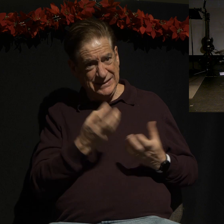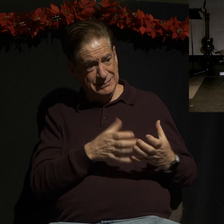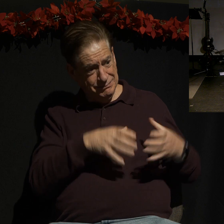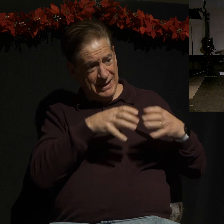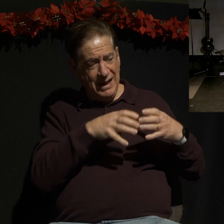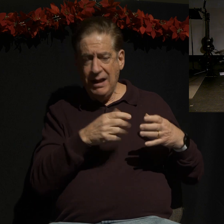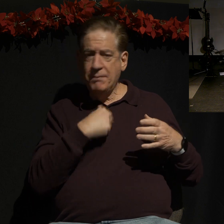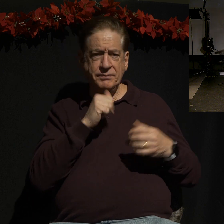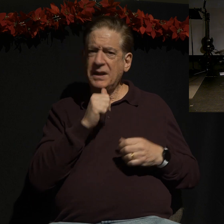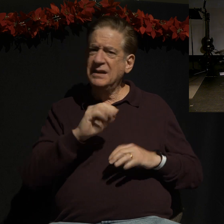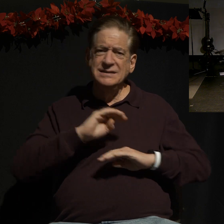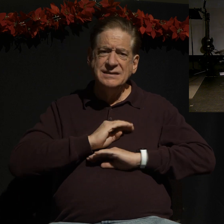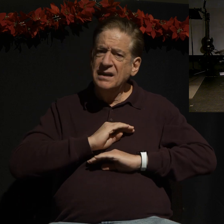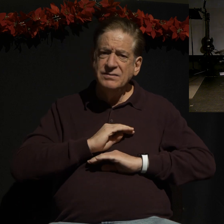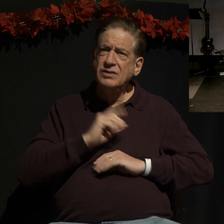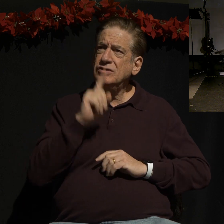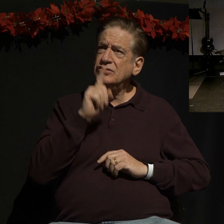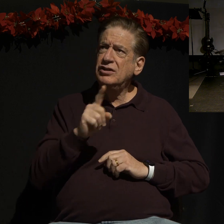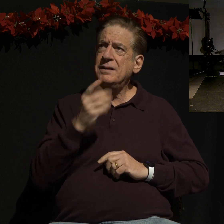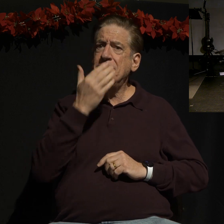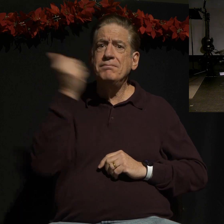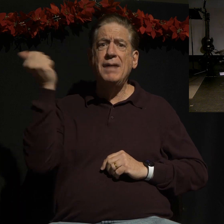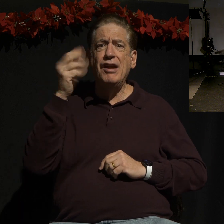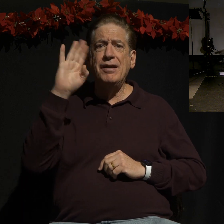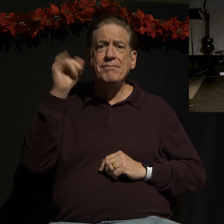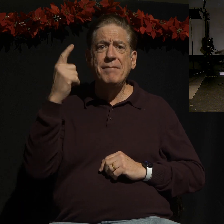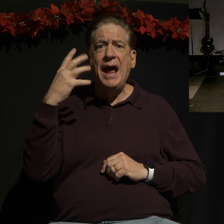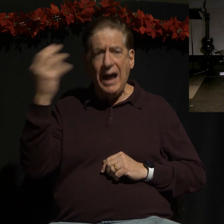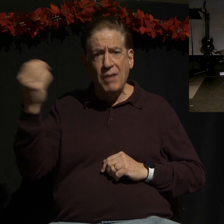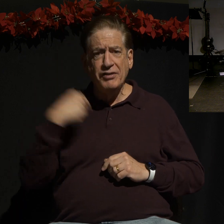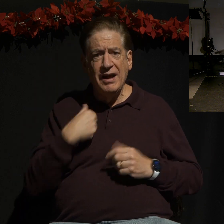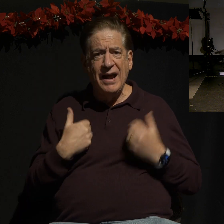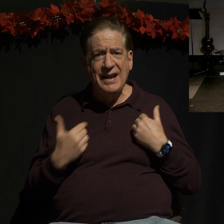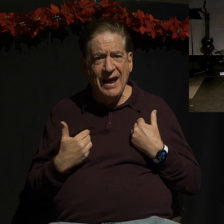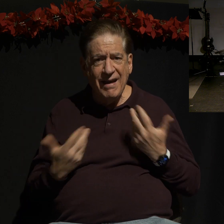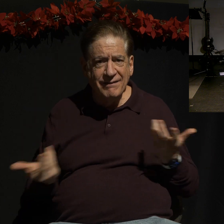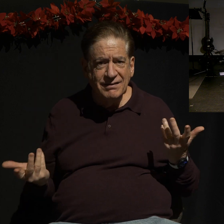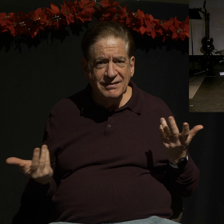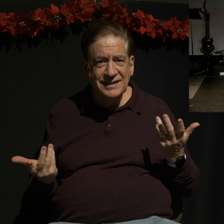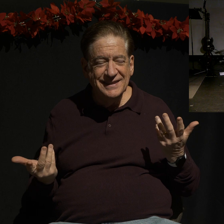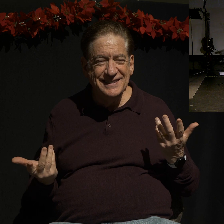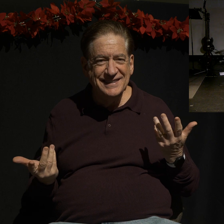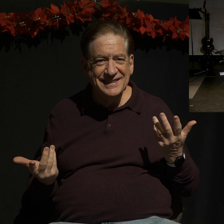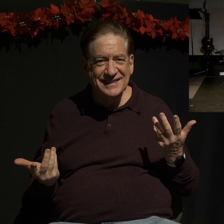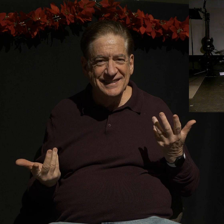I'm not satisfied. Surely there's a better bag out there that I could have.